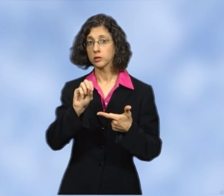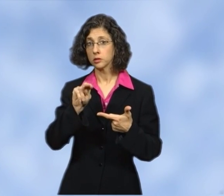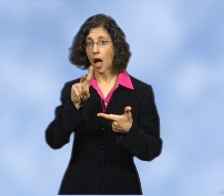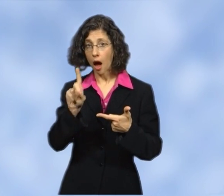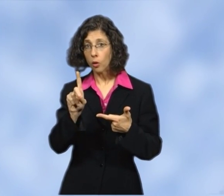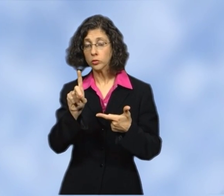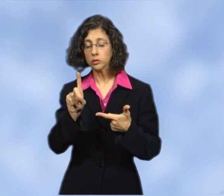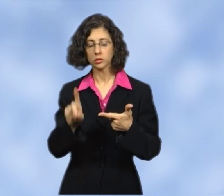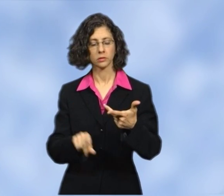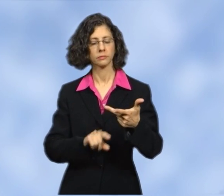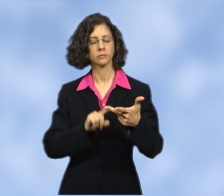ultrasound,